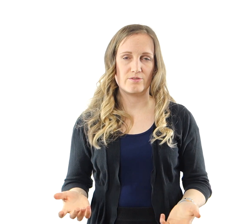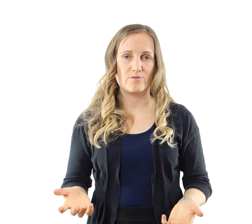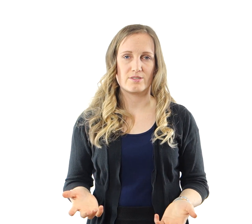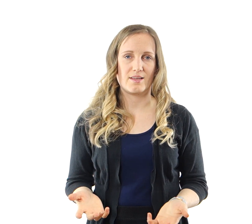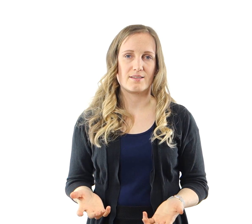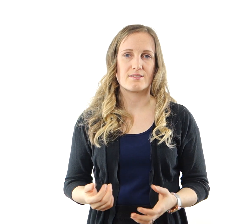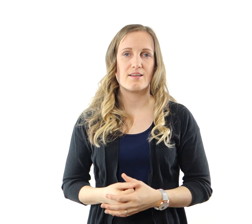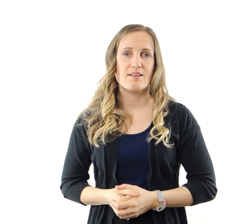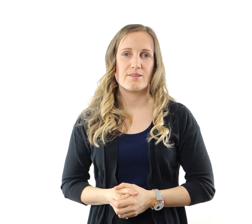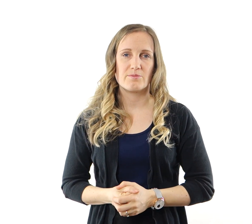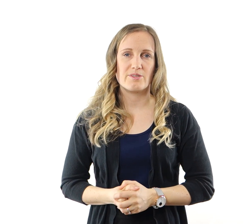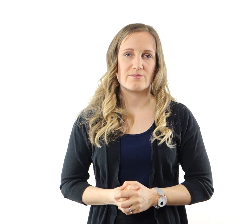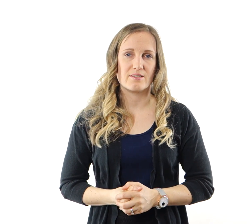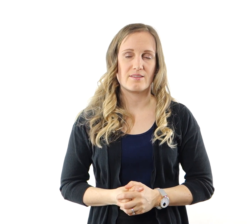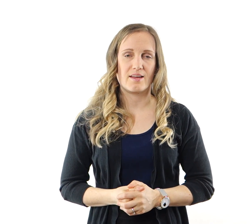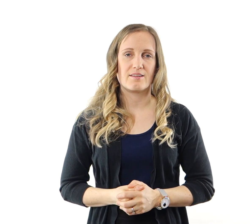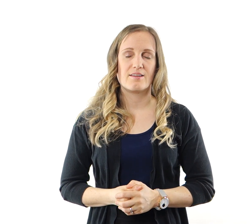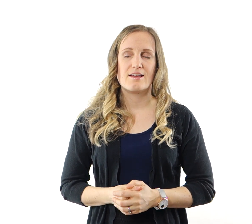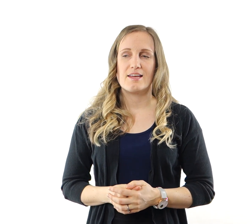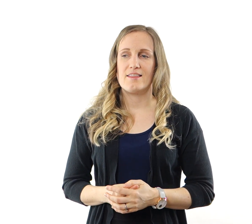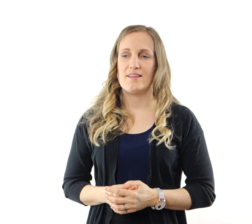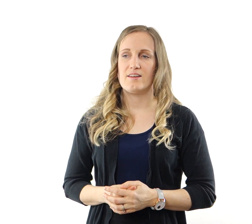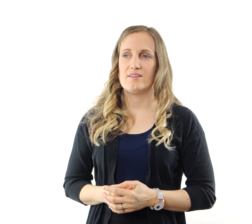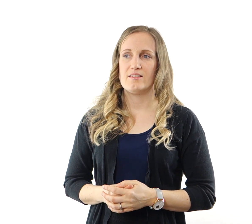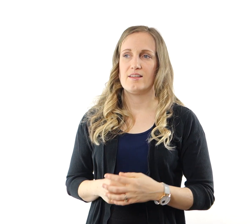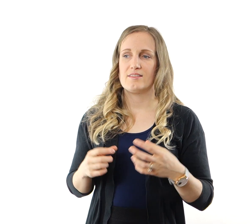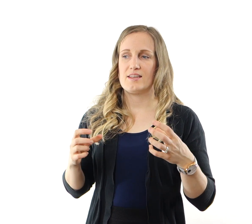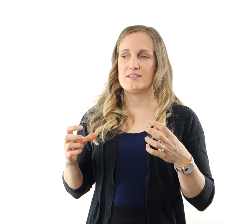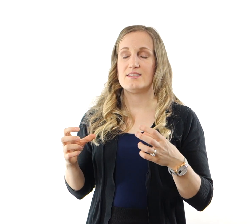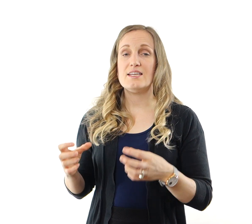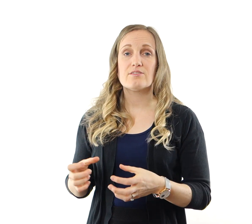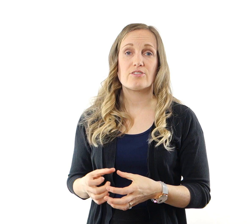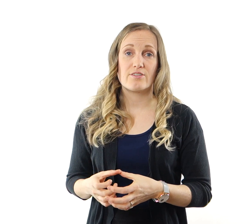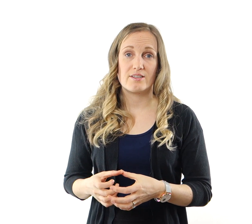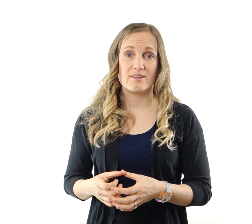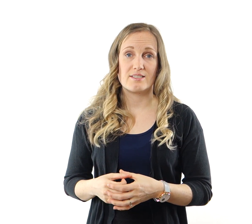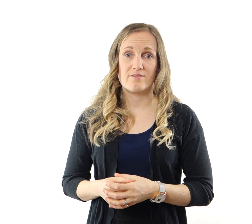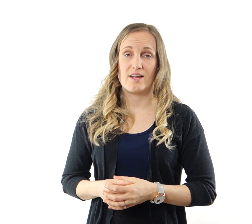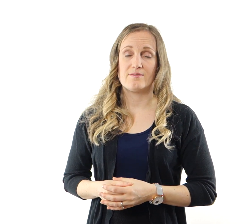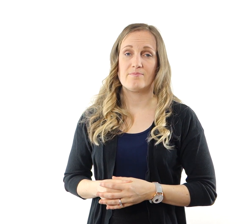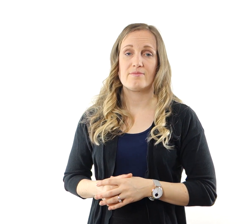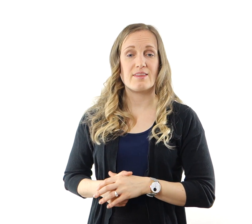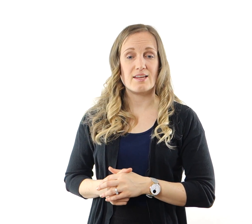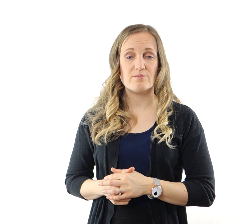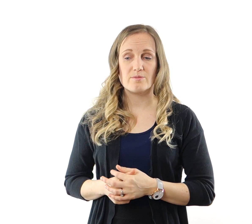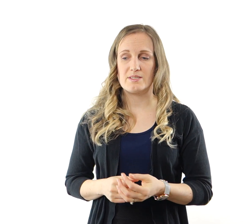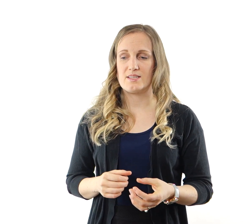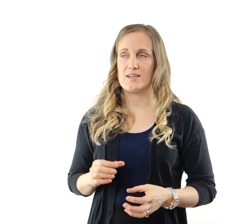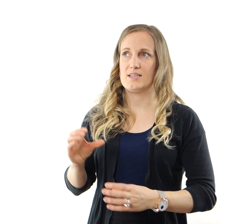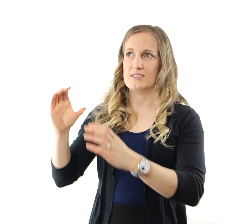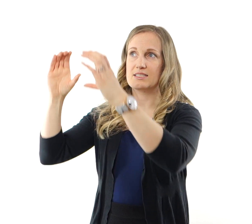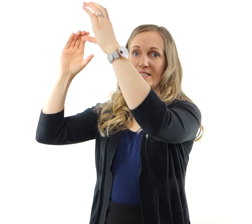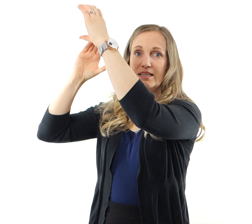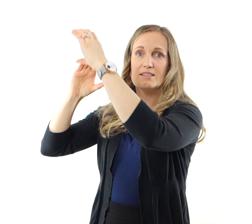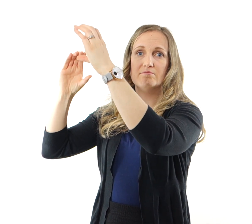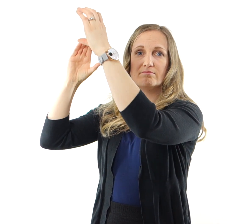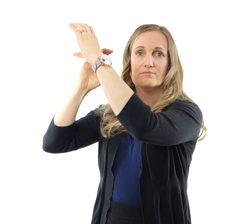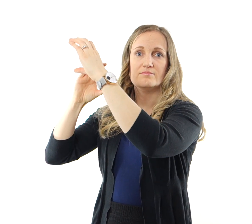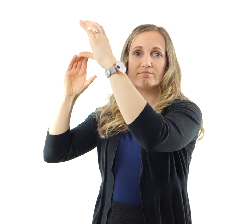4 signs that we'll be using on that. And then they seek for greater light divine. Then we'll be signing seek.